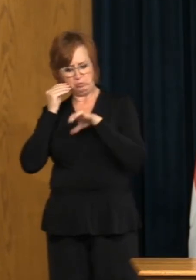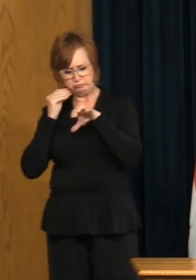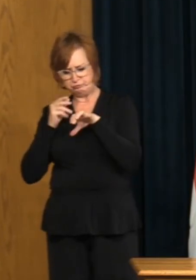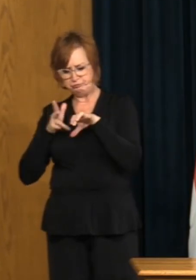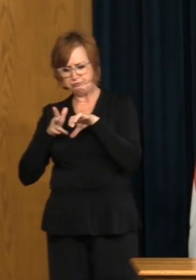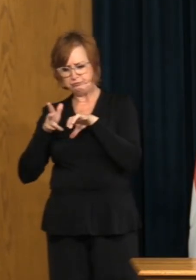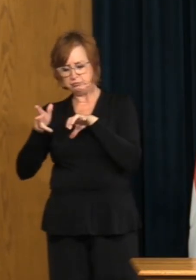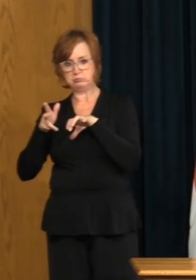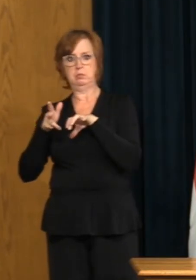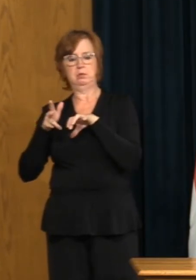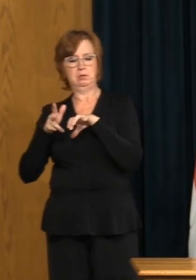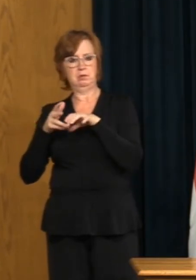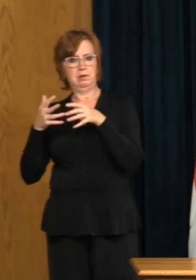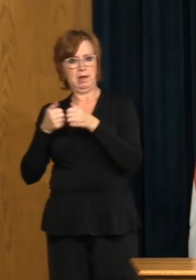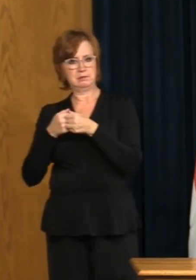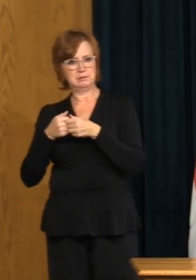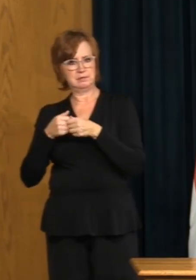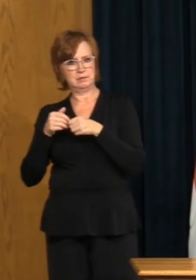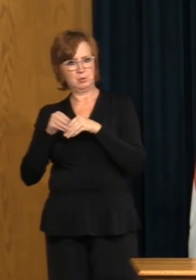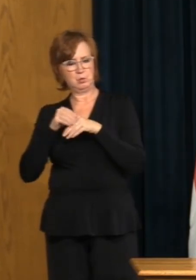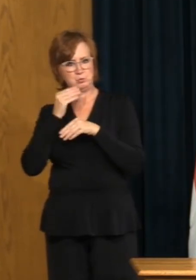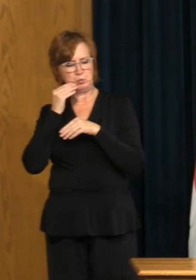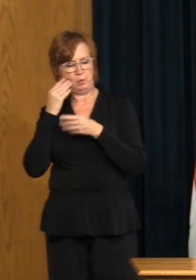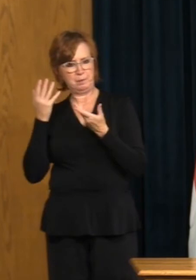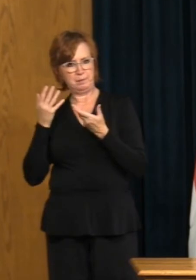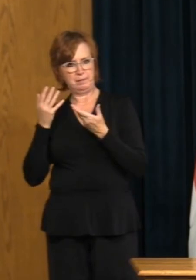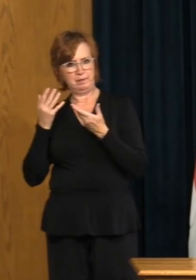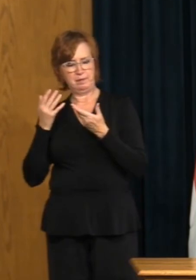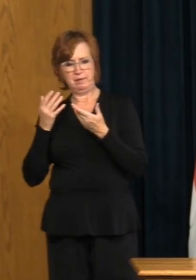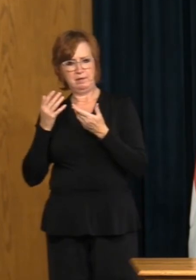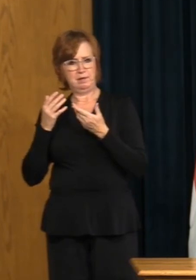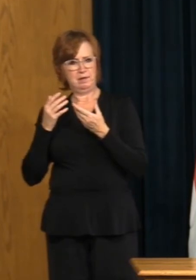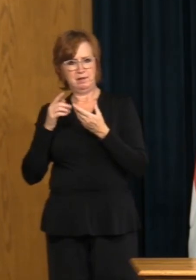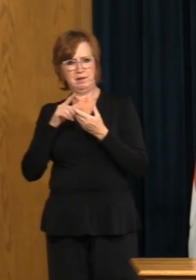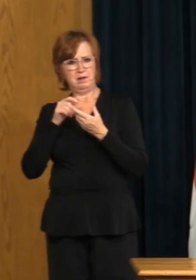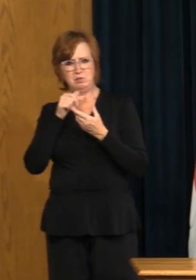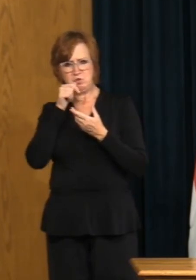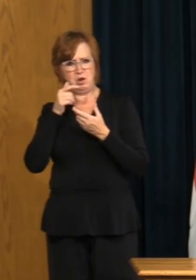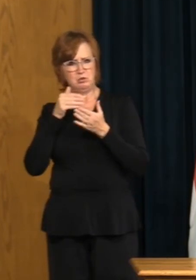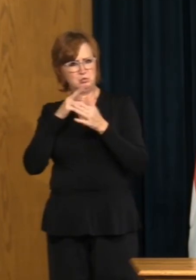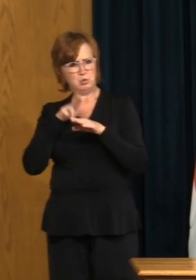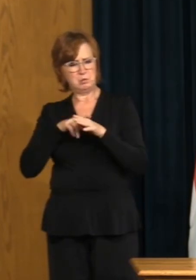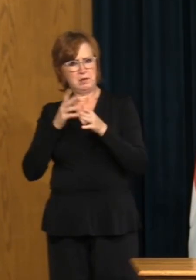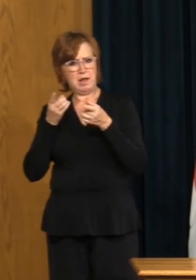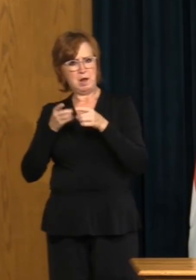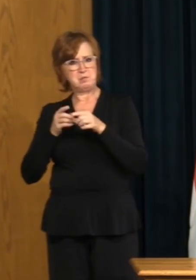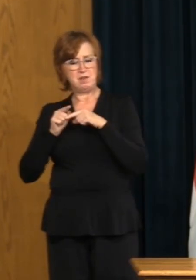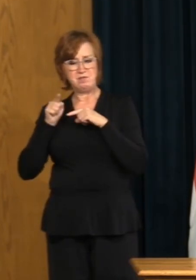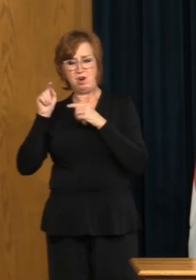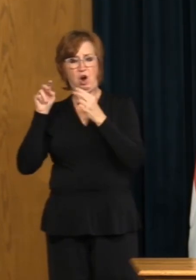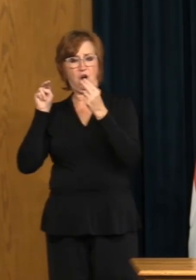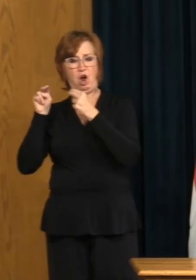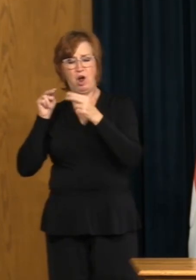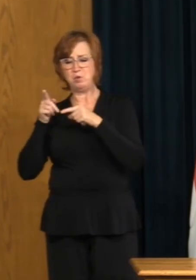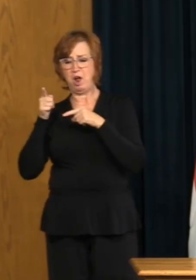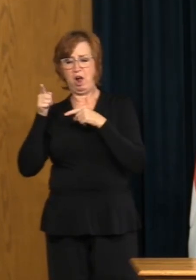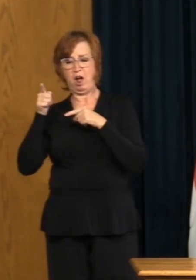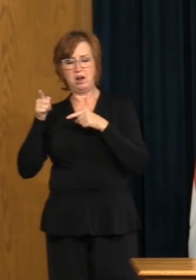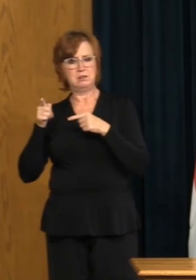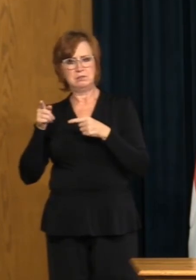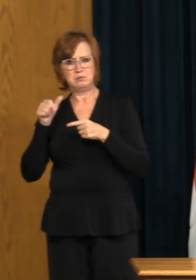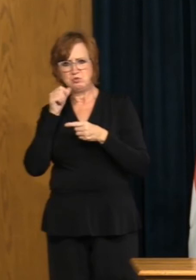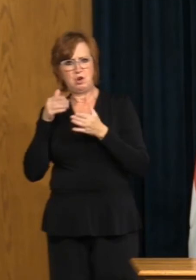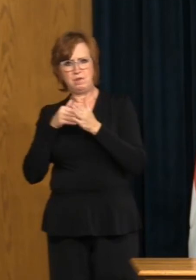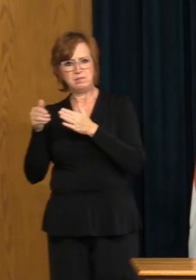trips necessarily. And I think while we always think very thoughtfully about when we go shopping or when we go to get a haircut, and that's really important, and